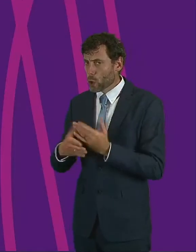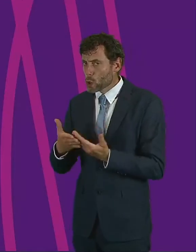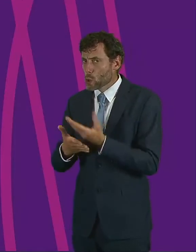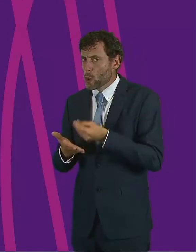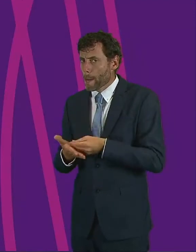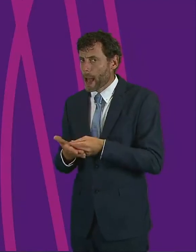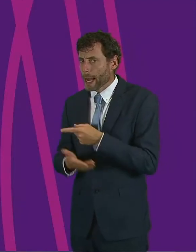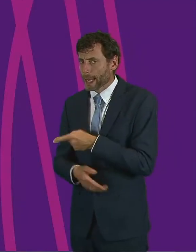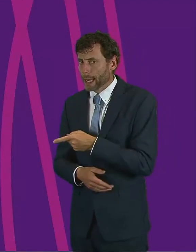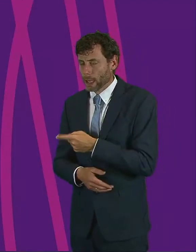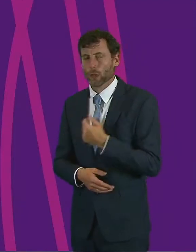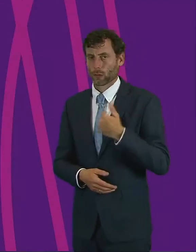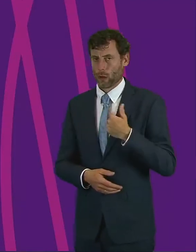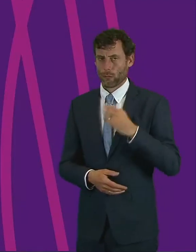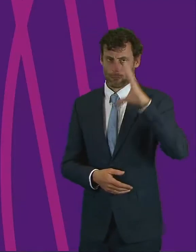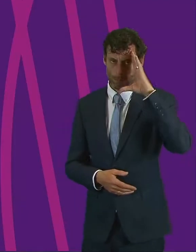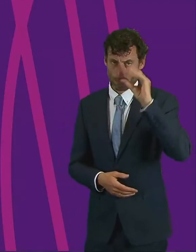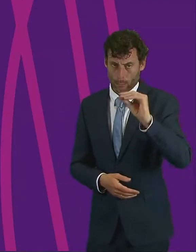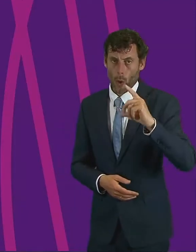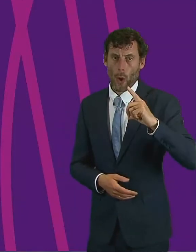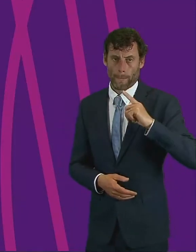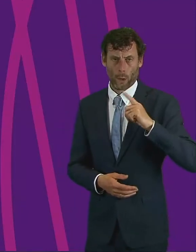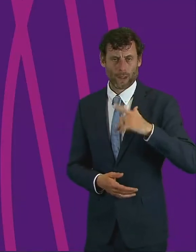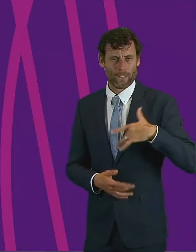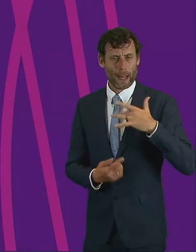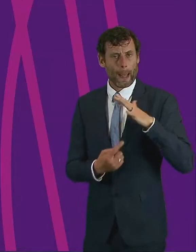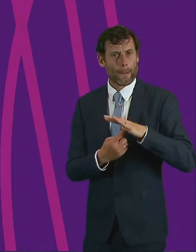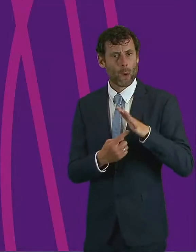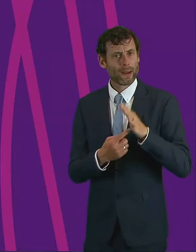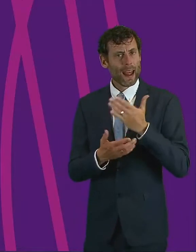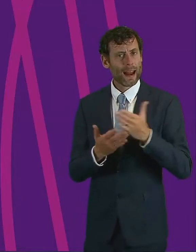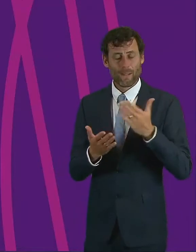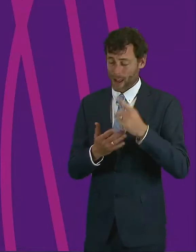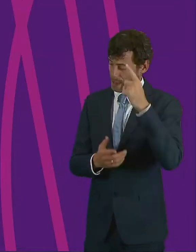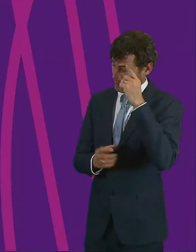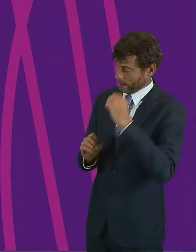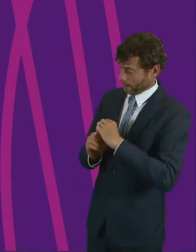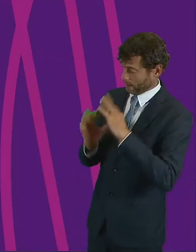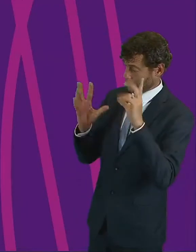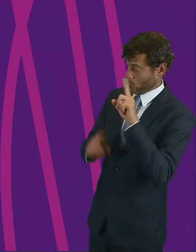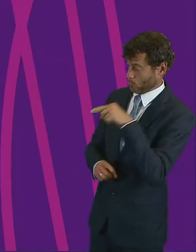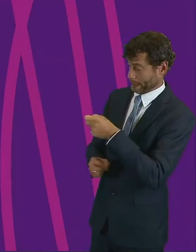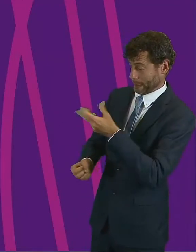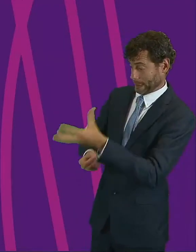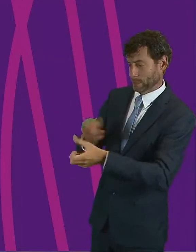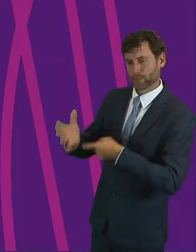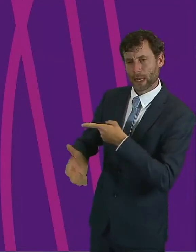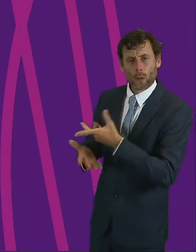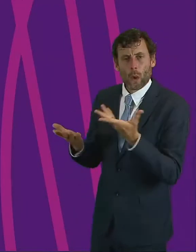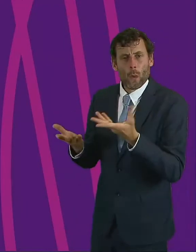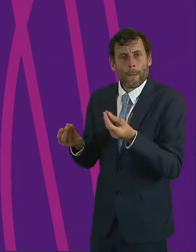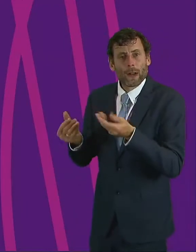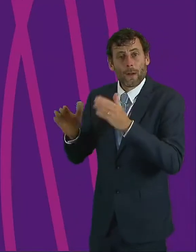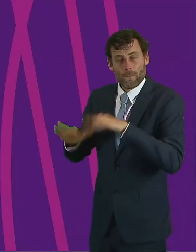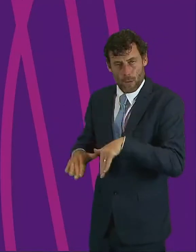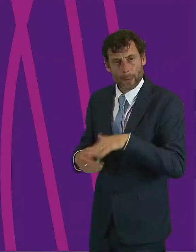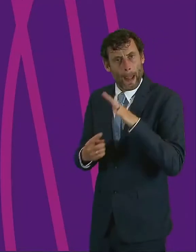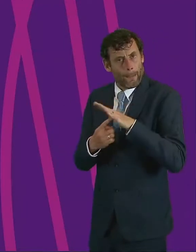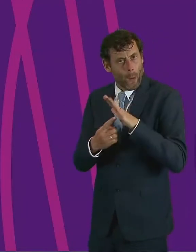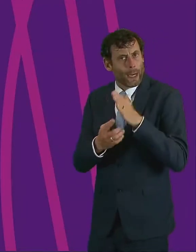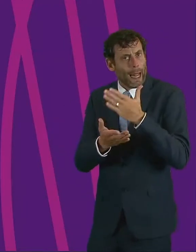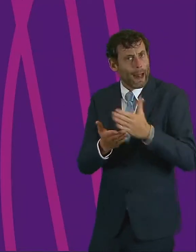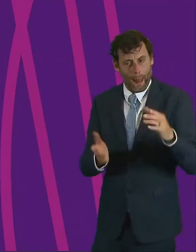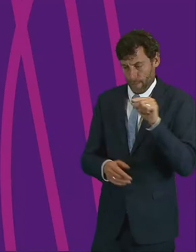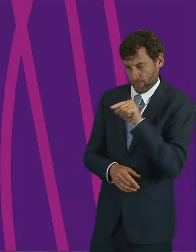to clarify the facts and the context, because I'm sure we can all agree that accuracy is important. Another fact is